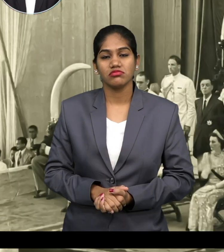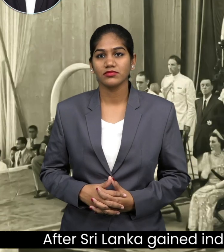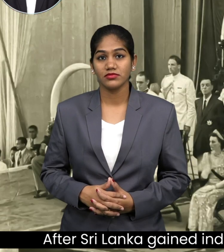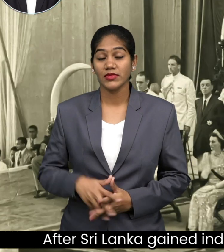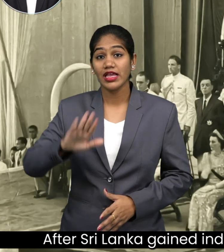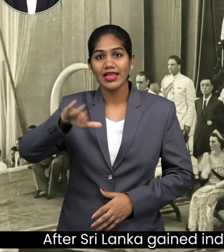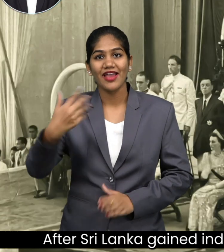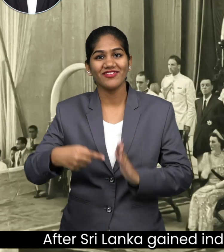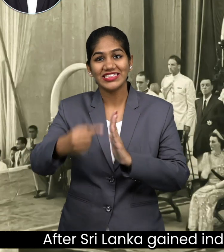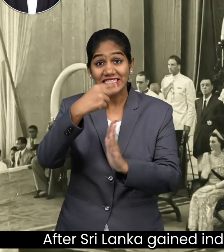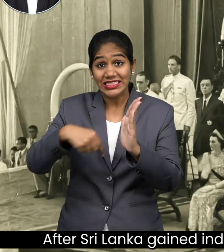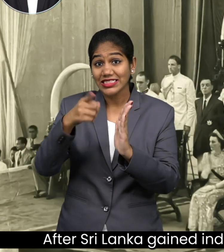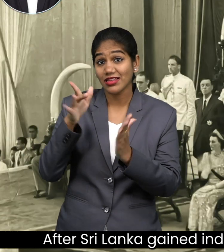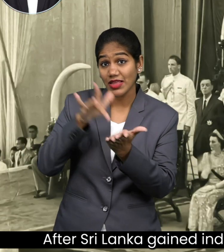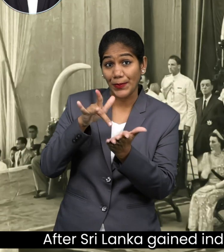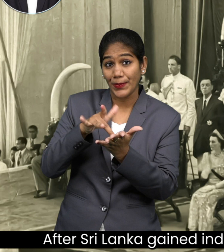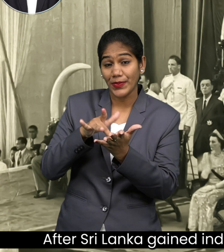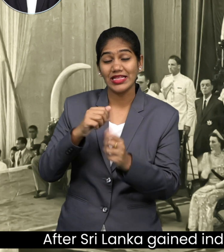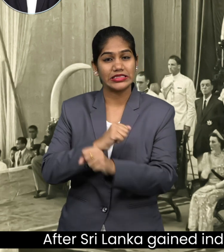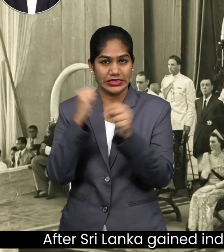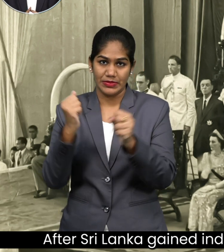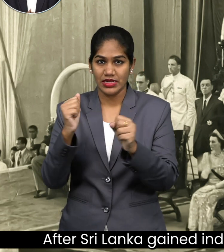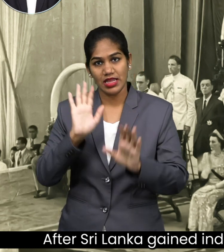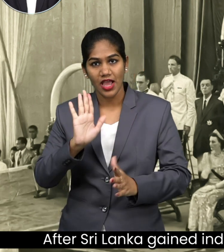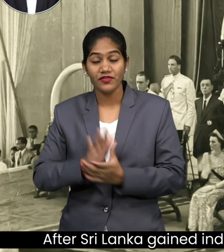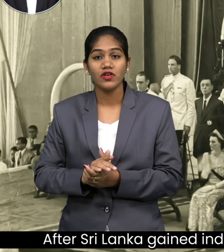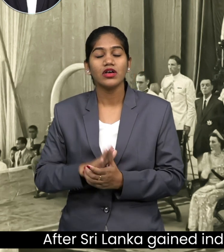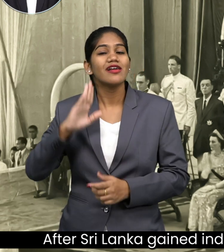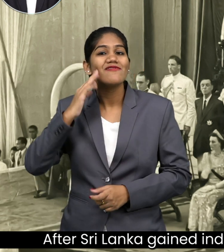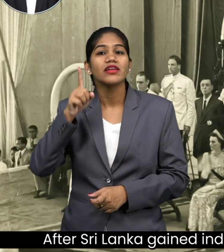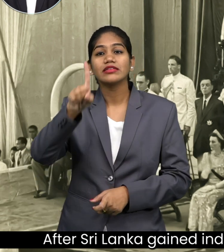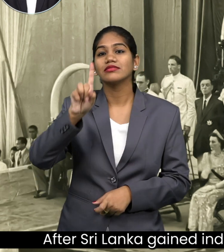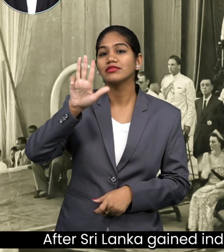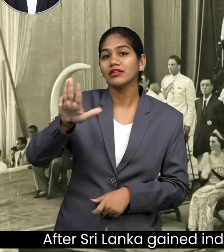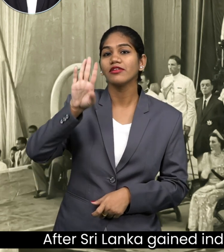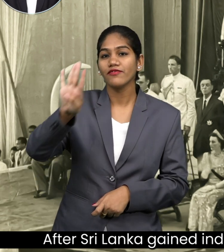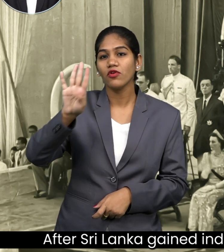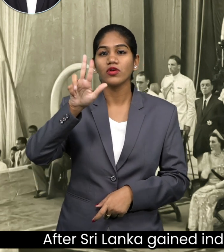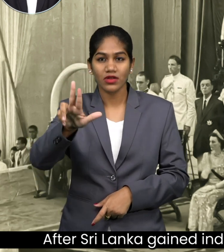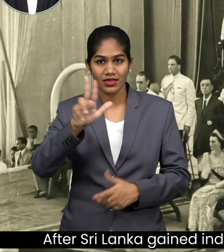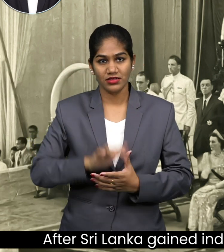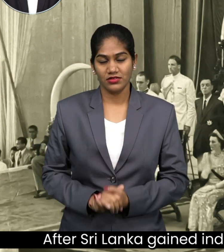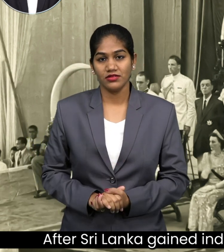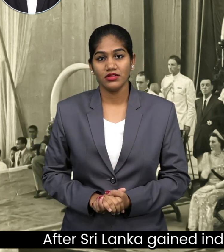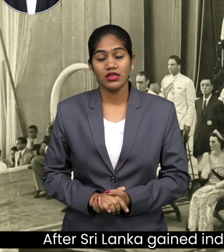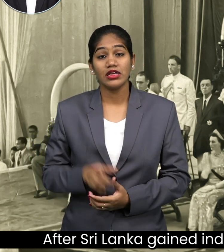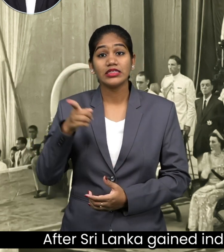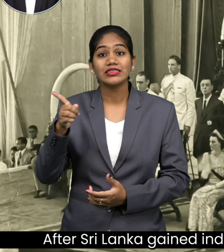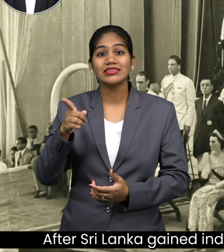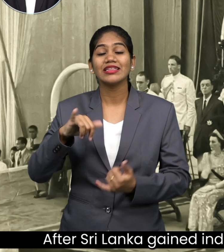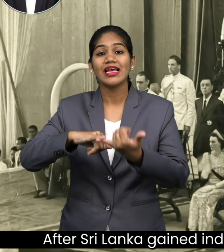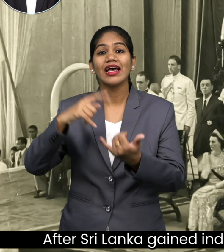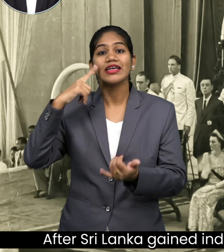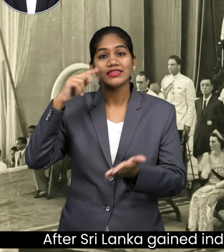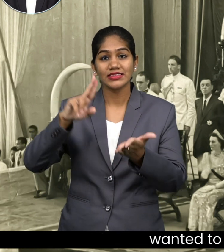After Sri Lanka gained independence in 1948, the Sinhala